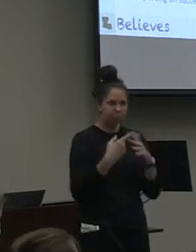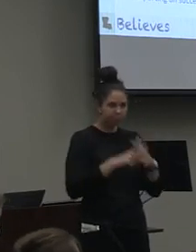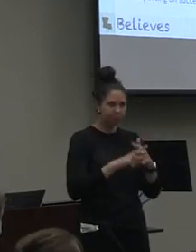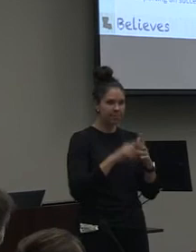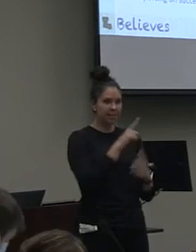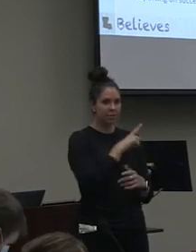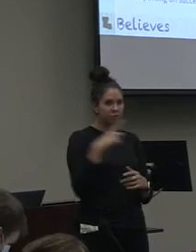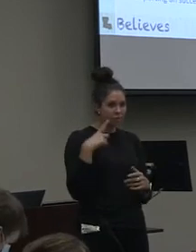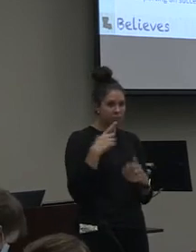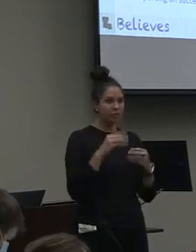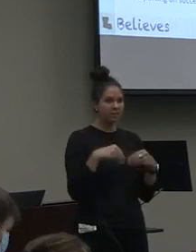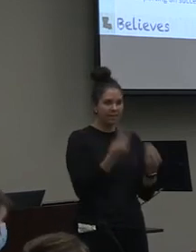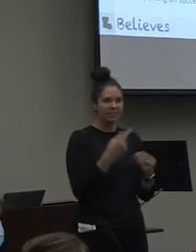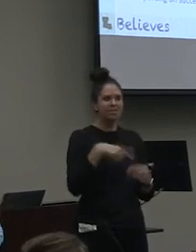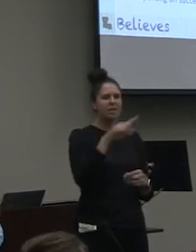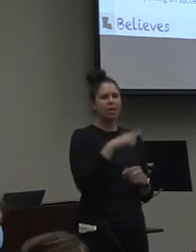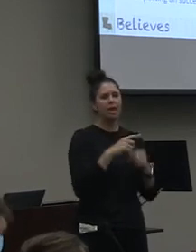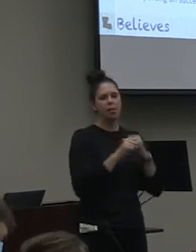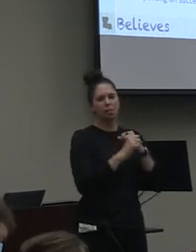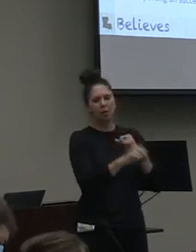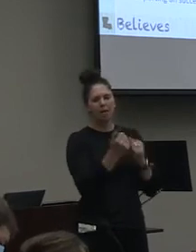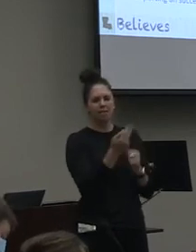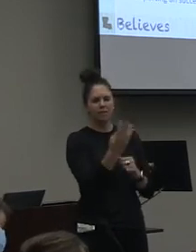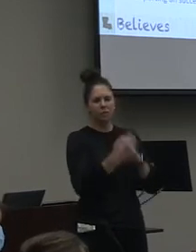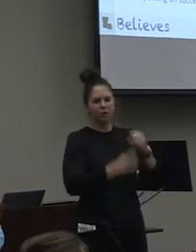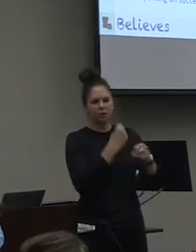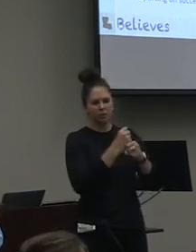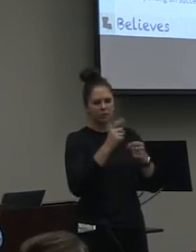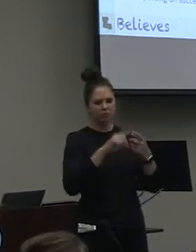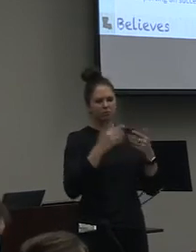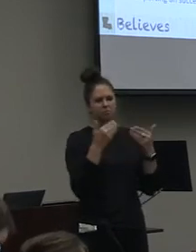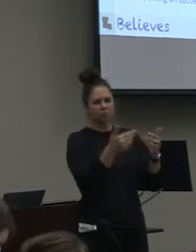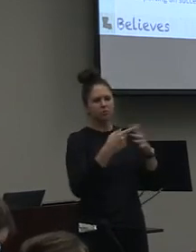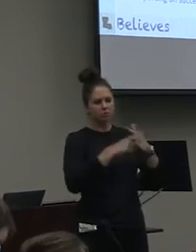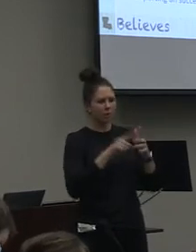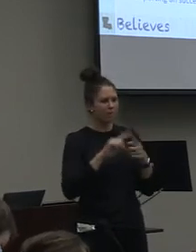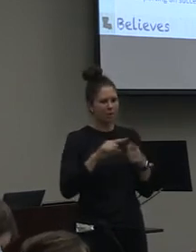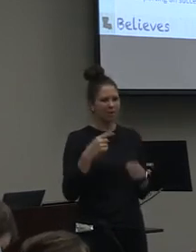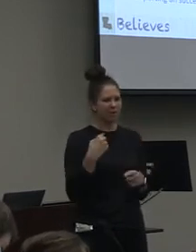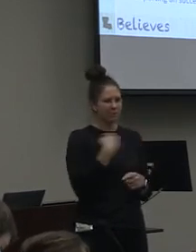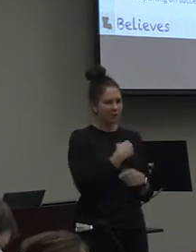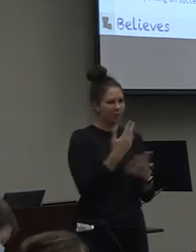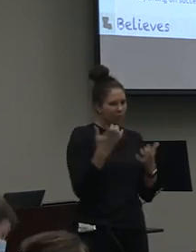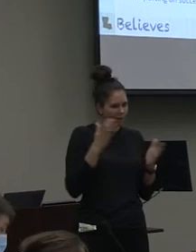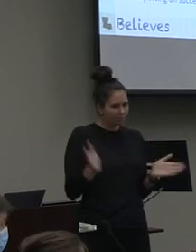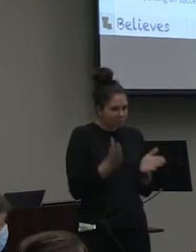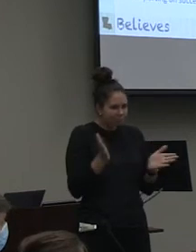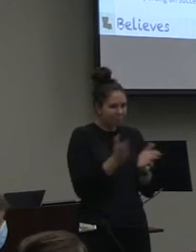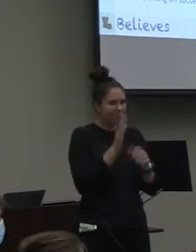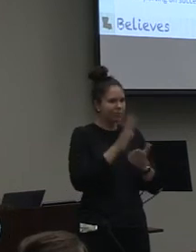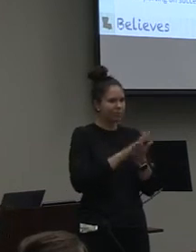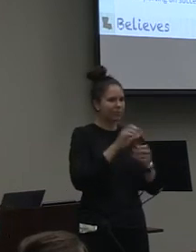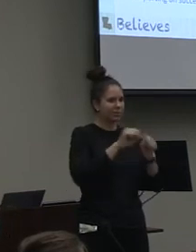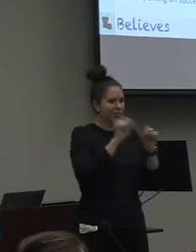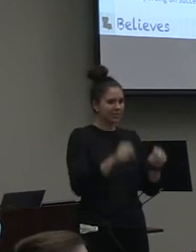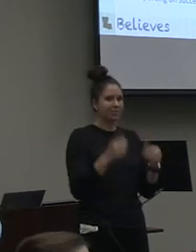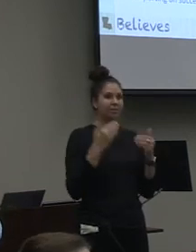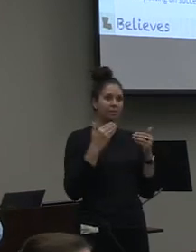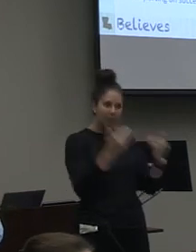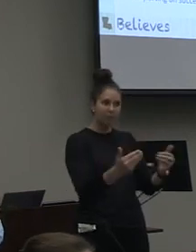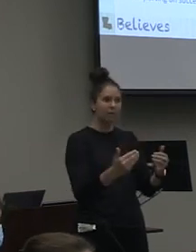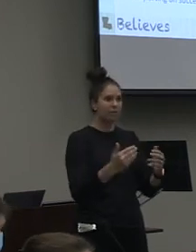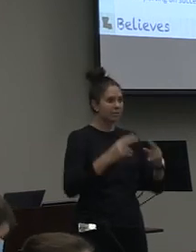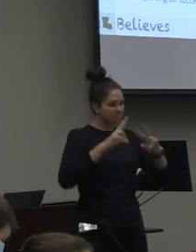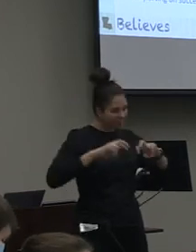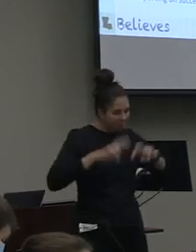legislation actually gives them a few years of a runway to get this done, but we're really trying to encourage school systems. Let's dive in